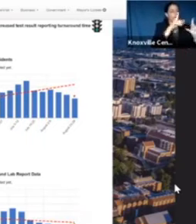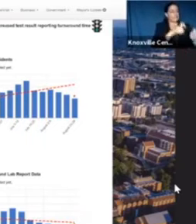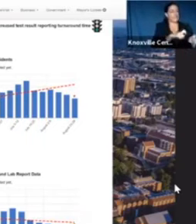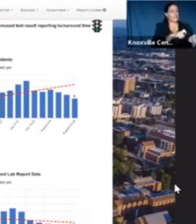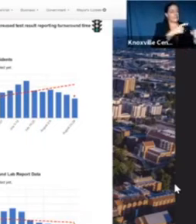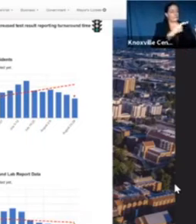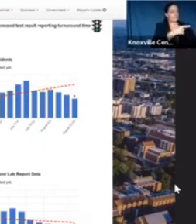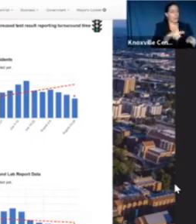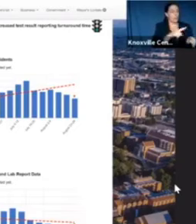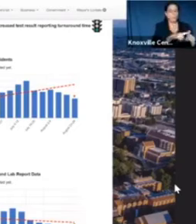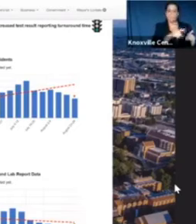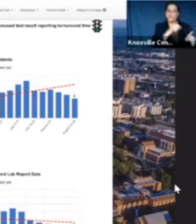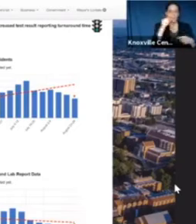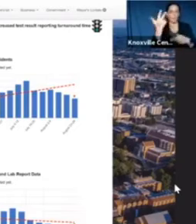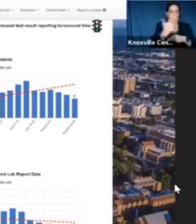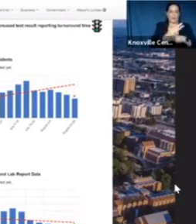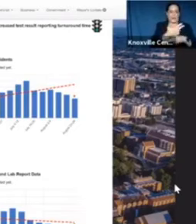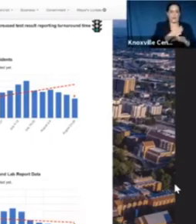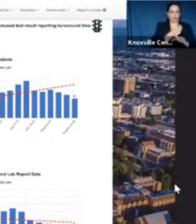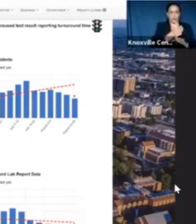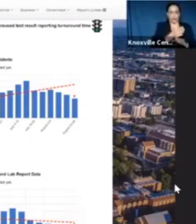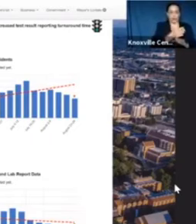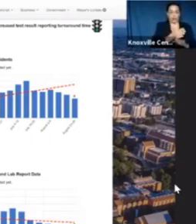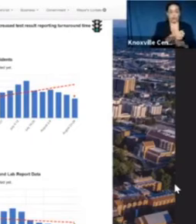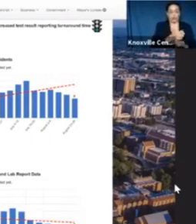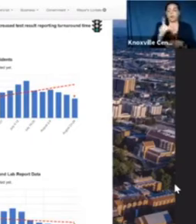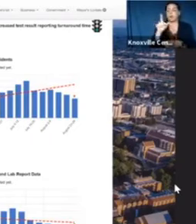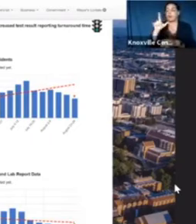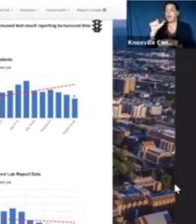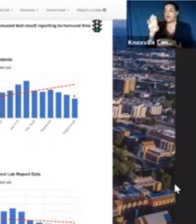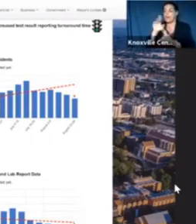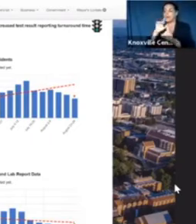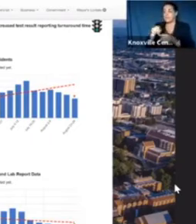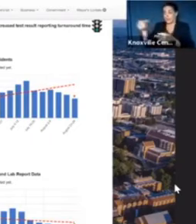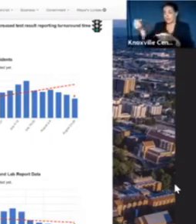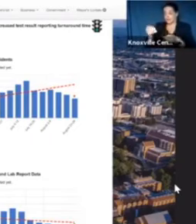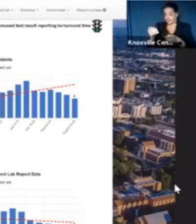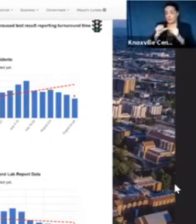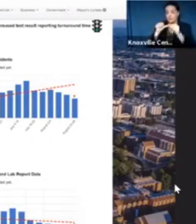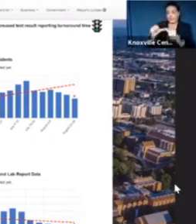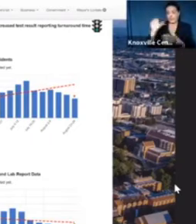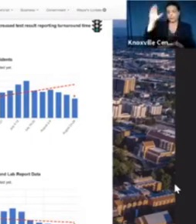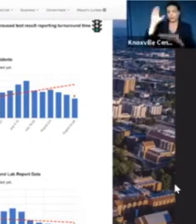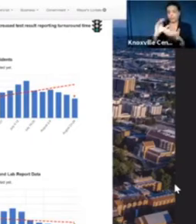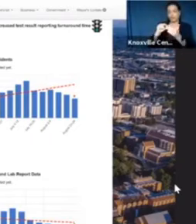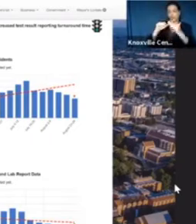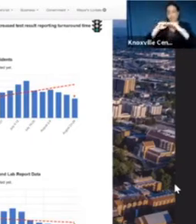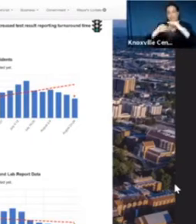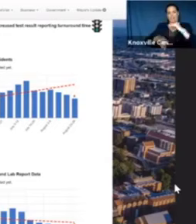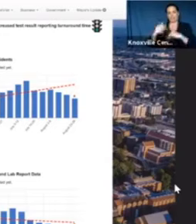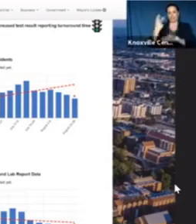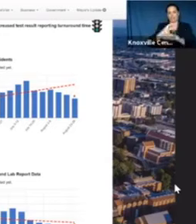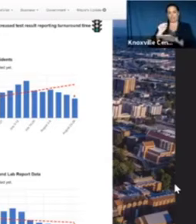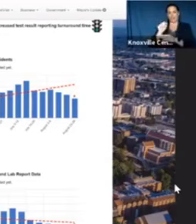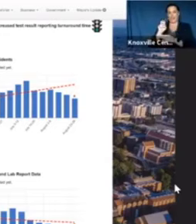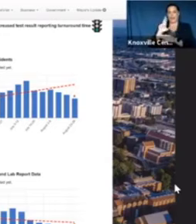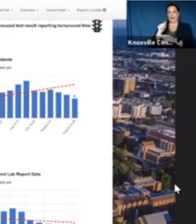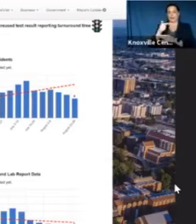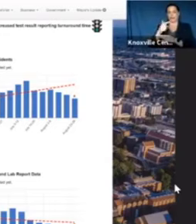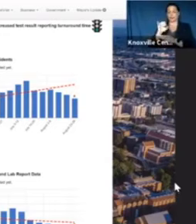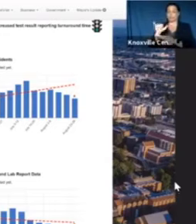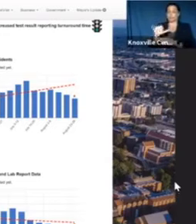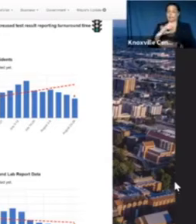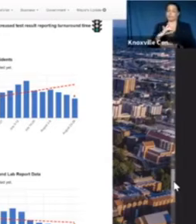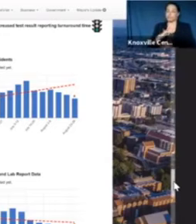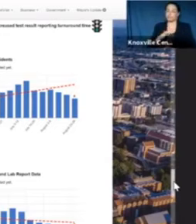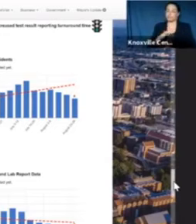not on 3 consecutive days. Lab turnaround time does continue to decrease to less than a 2-day average, which is very good. This benchmark